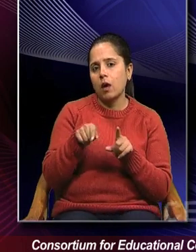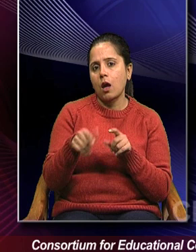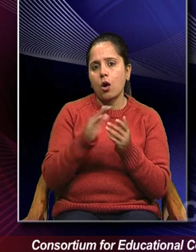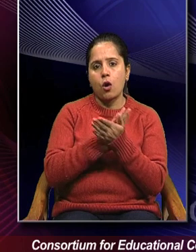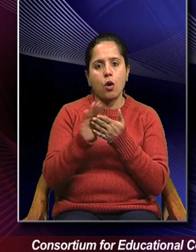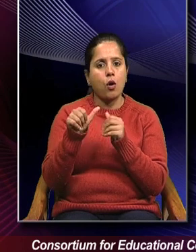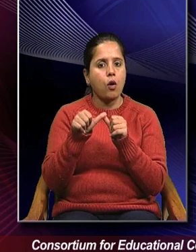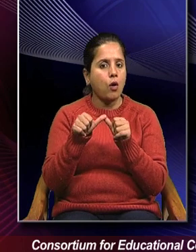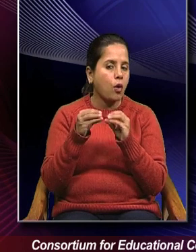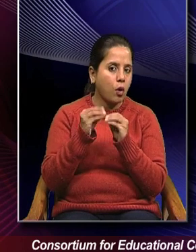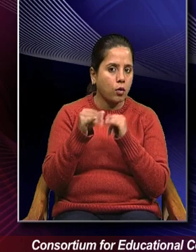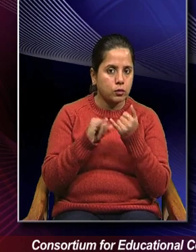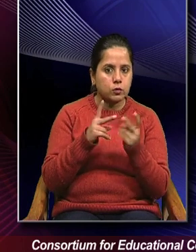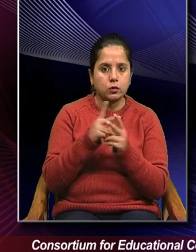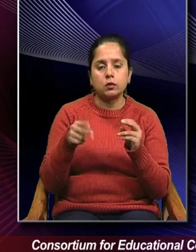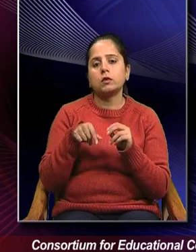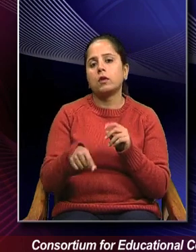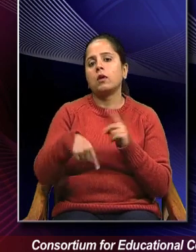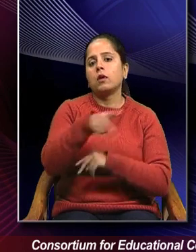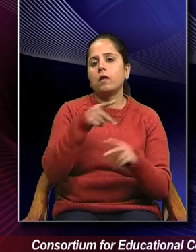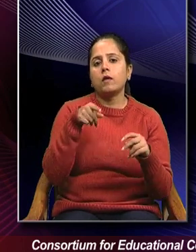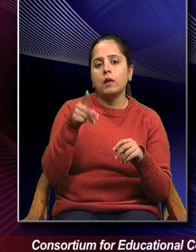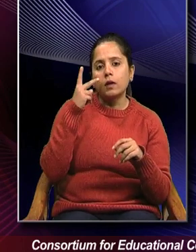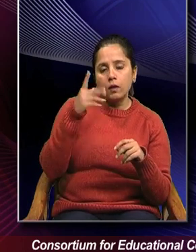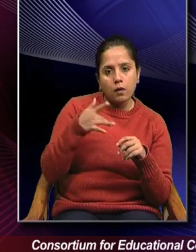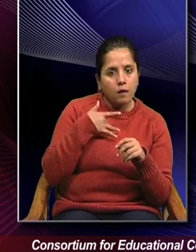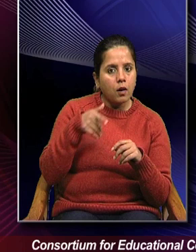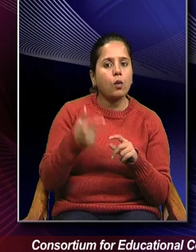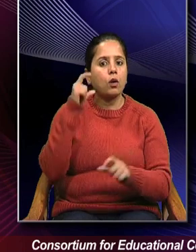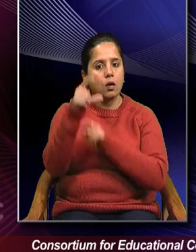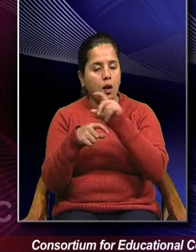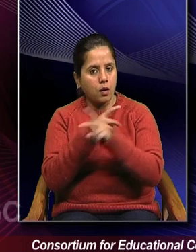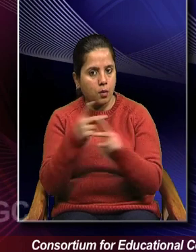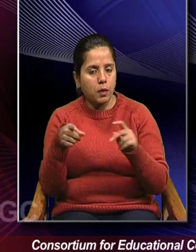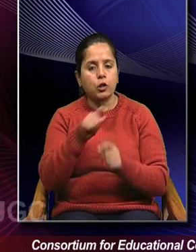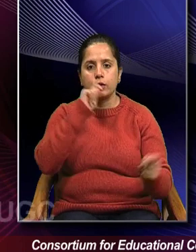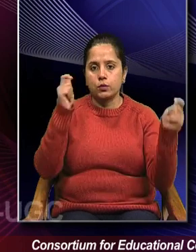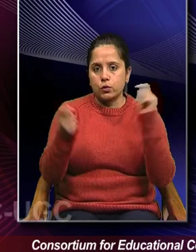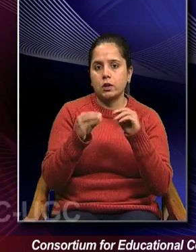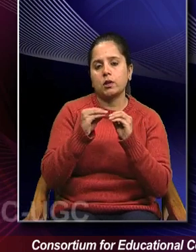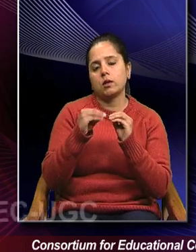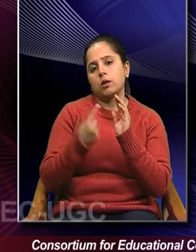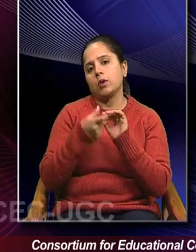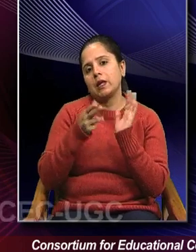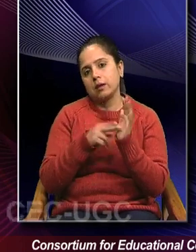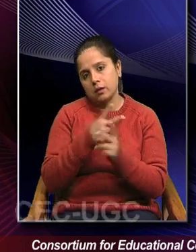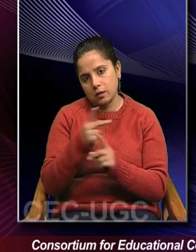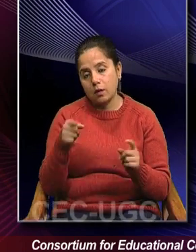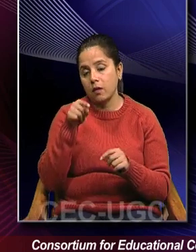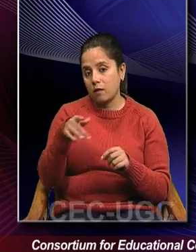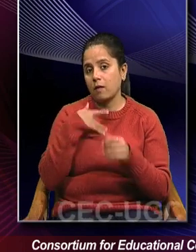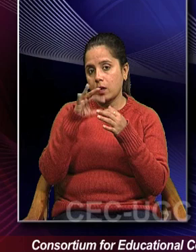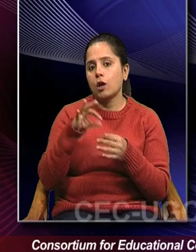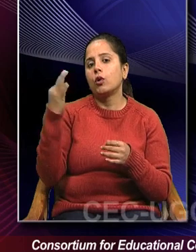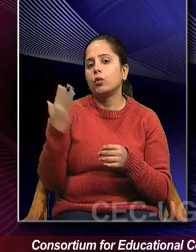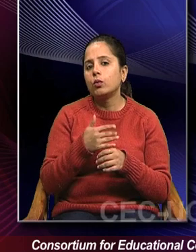Hobsbawm has in a way described the industrial capitalism or industrial revolution in Britain as that